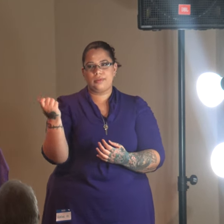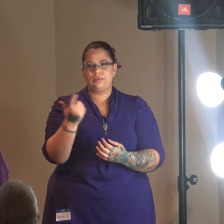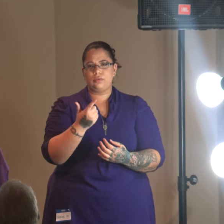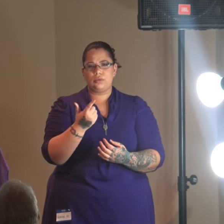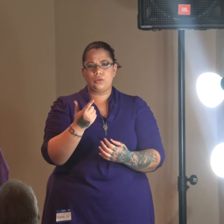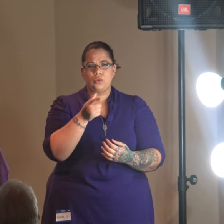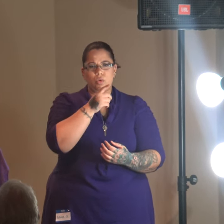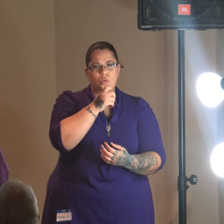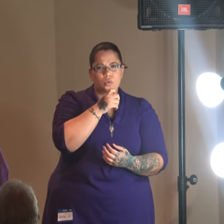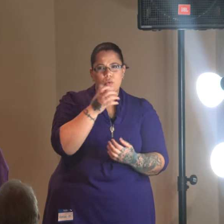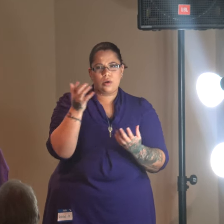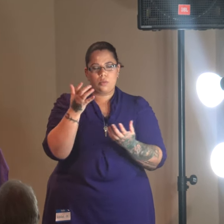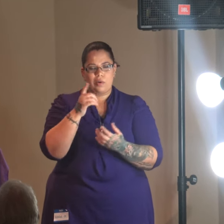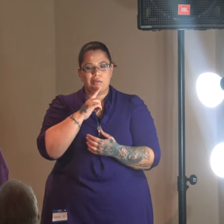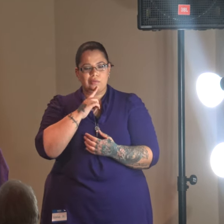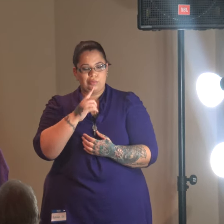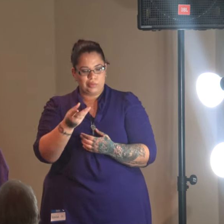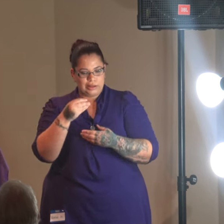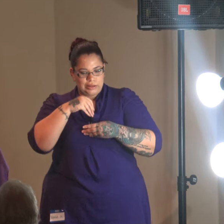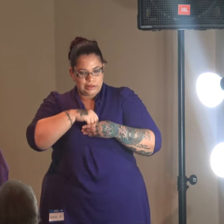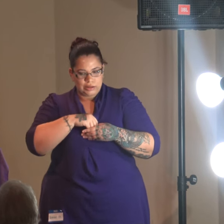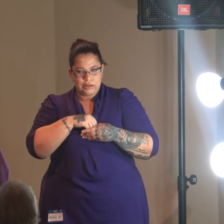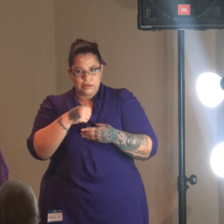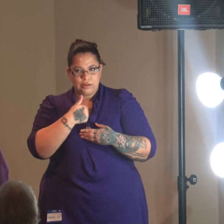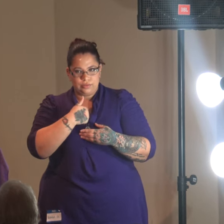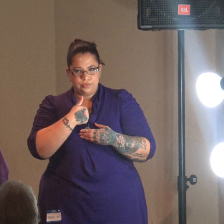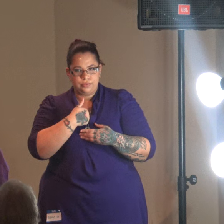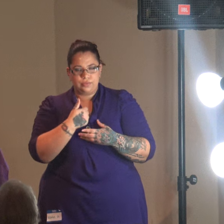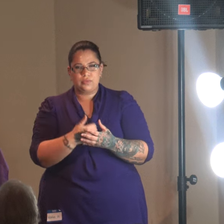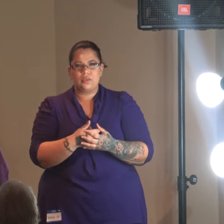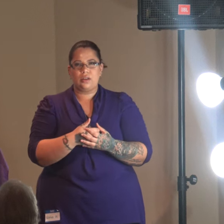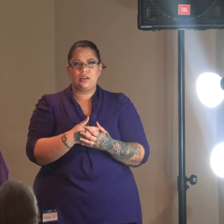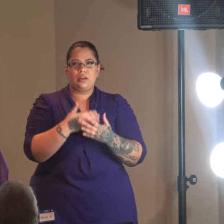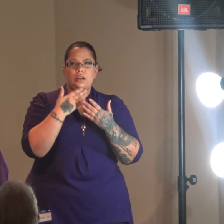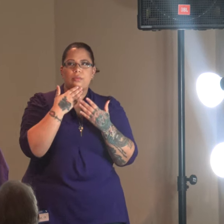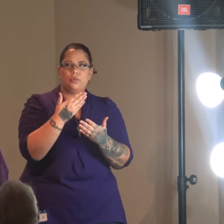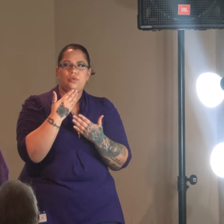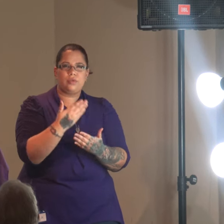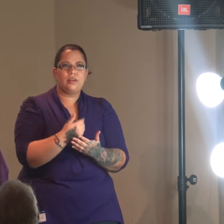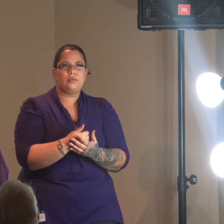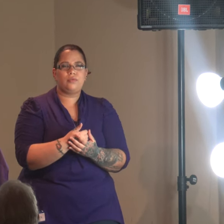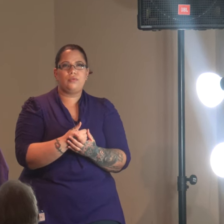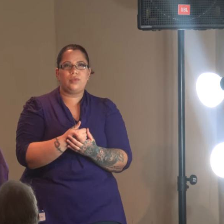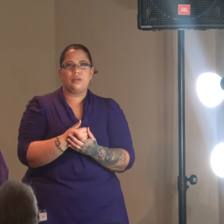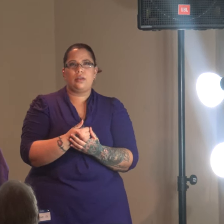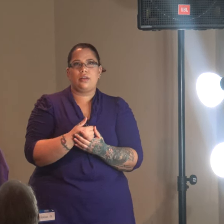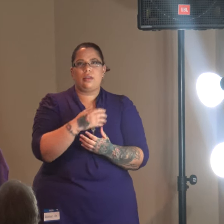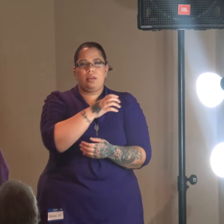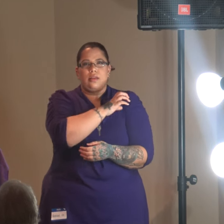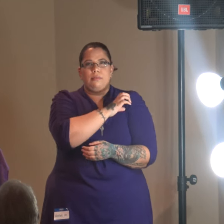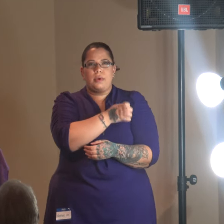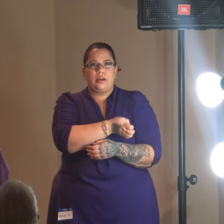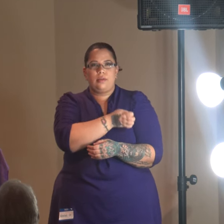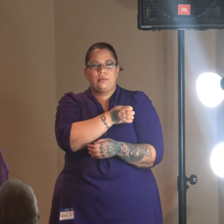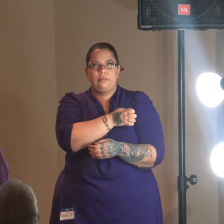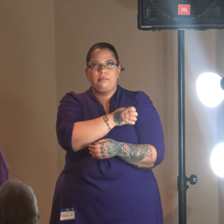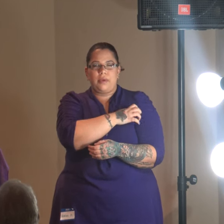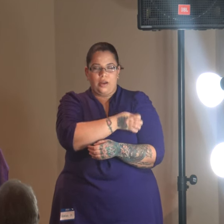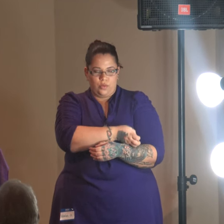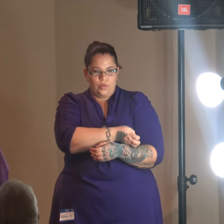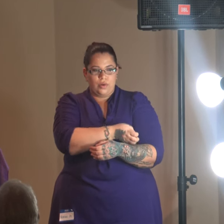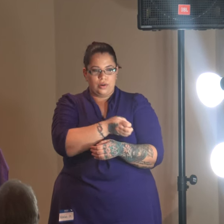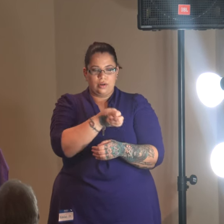are. So how good it is and how grateful I am to know that the power and presence of the Spirit, the God, the universe